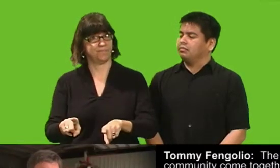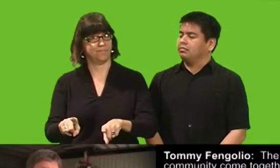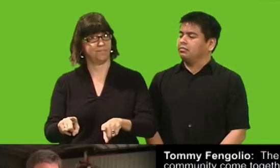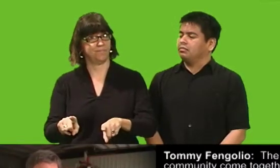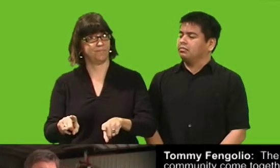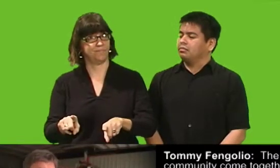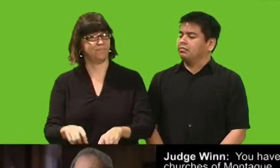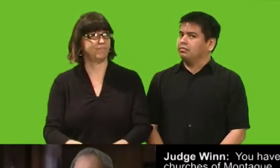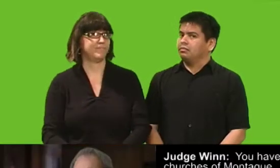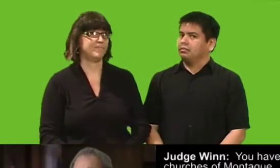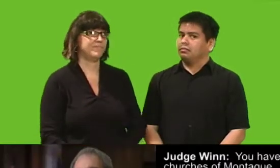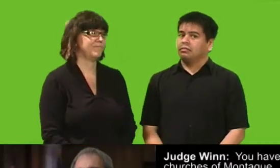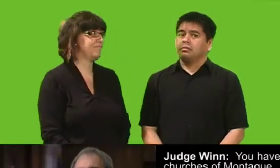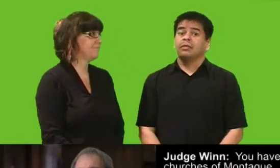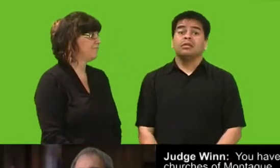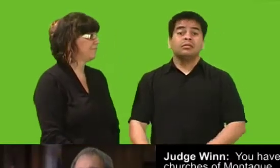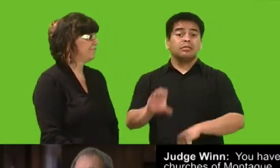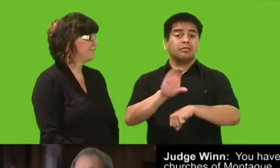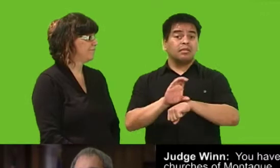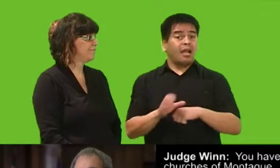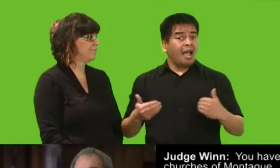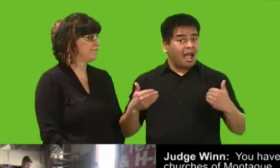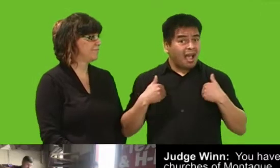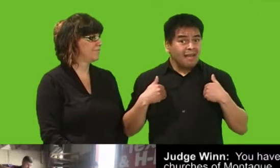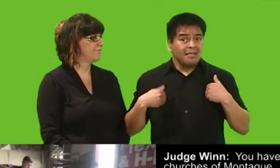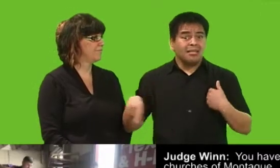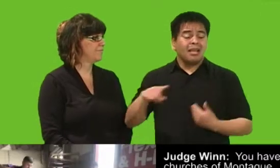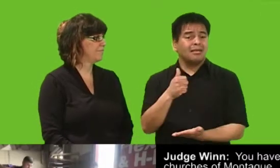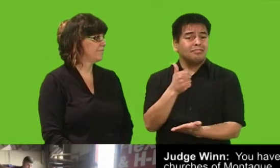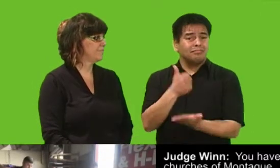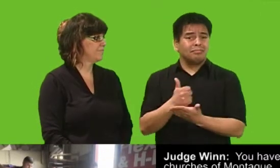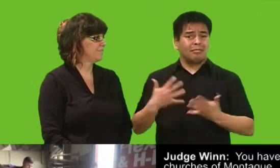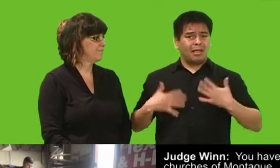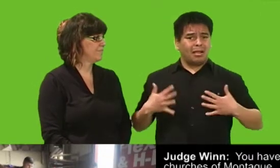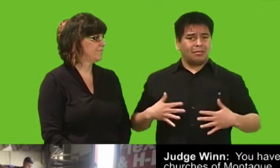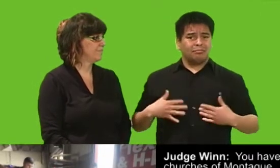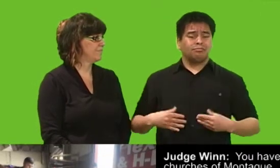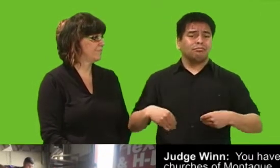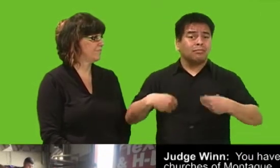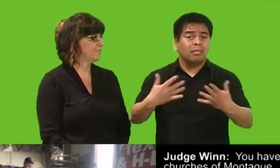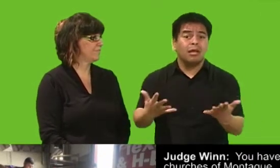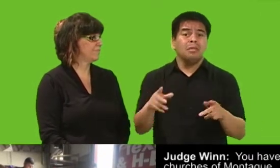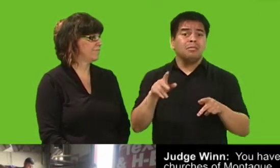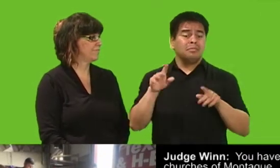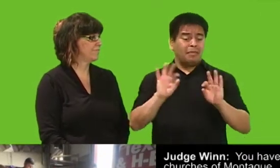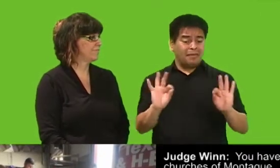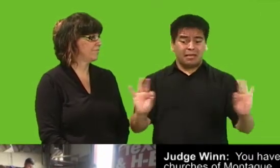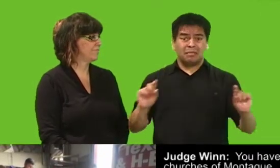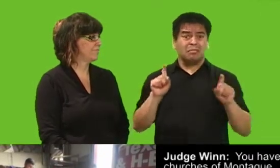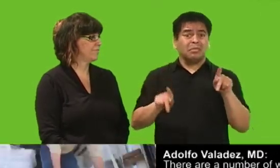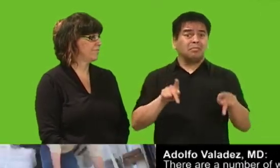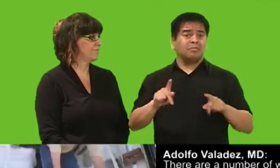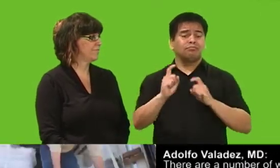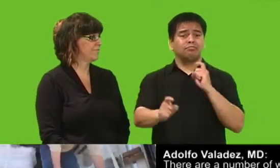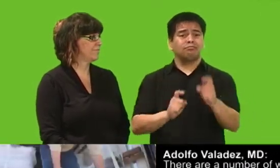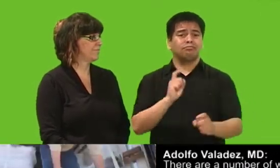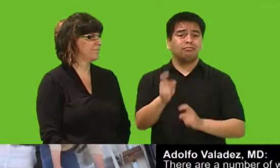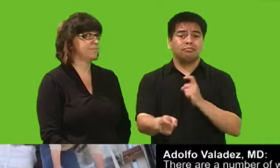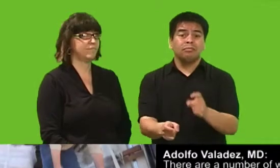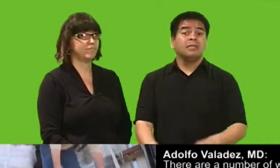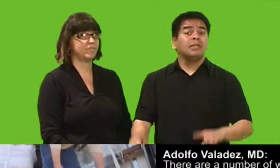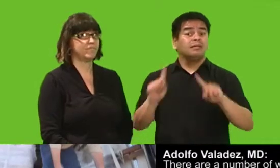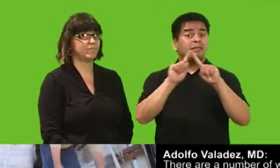as that night of the fire. You have churches of Montague County that provided clothing. We had people donating furniture. There are a number